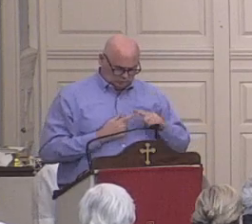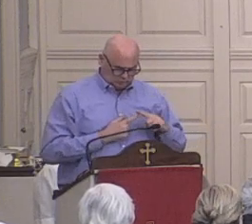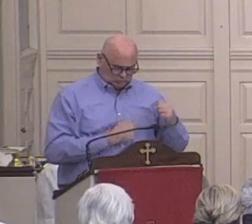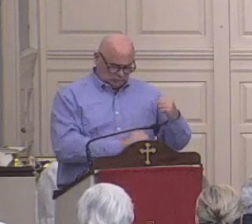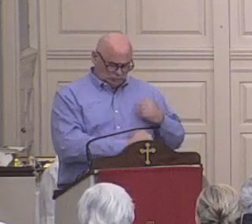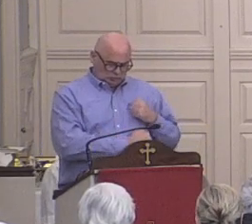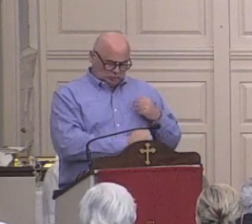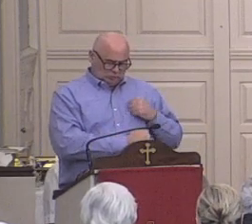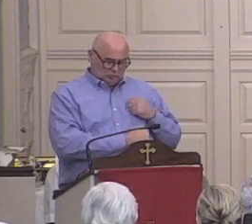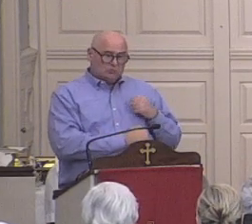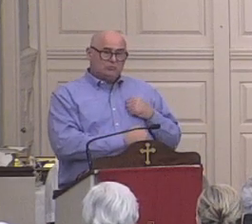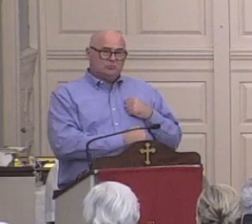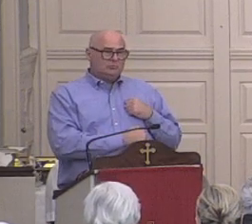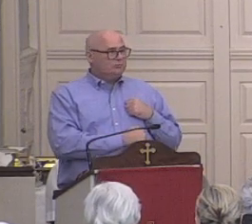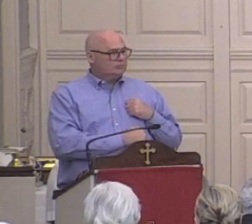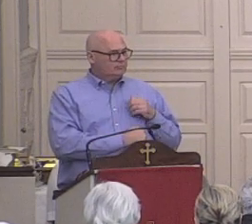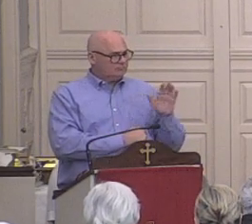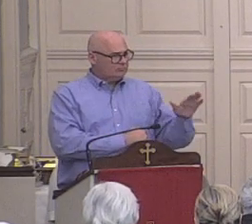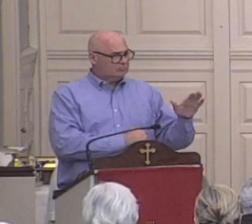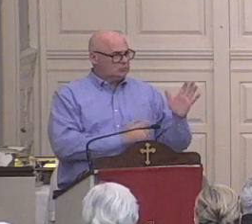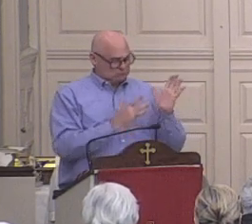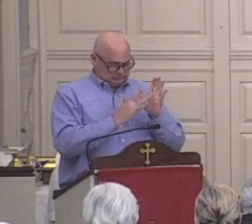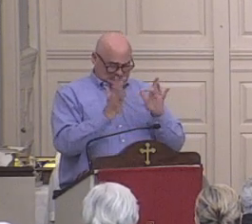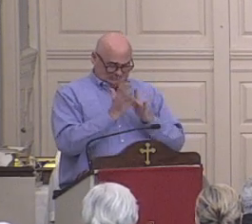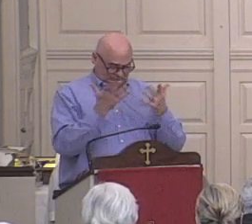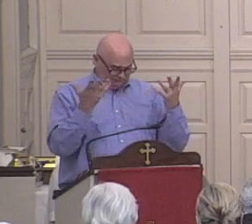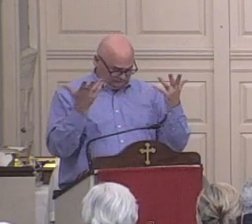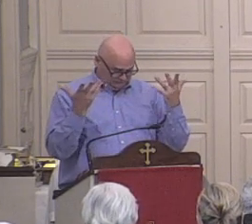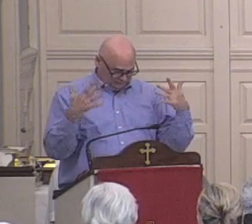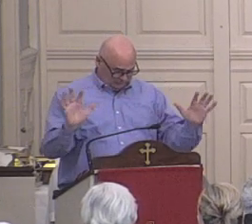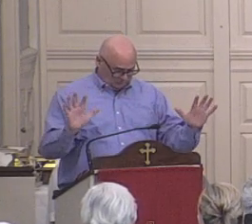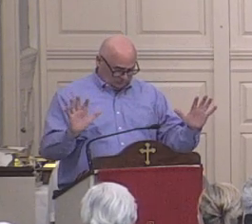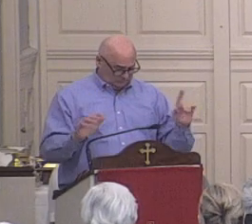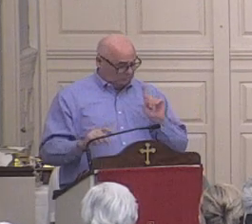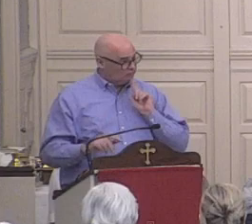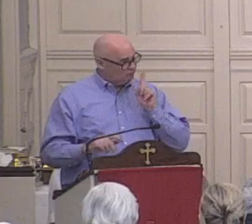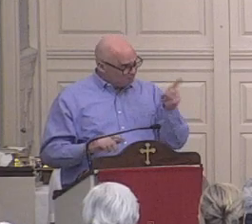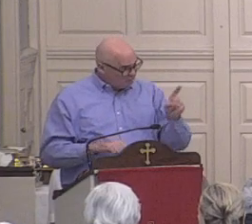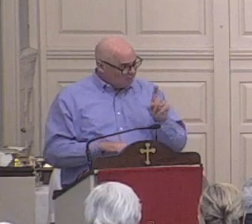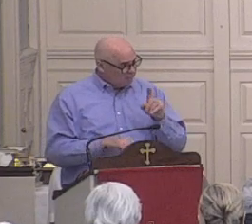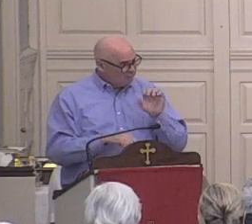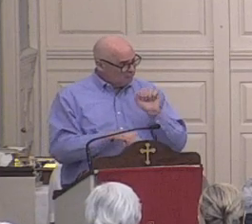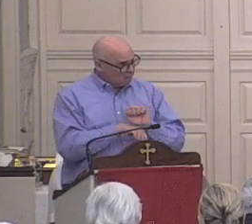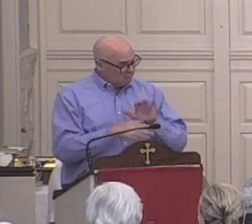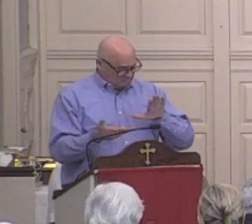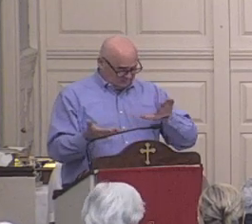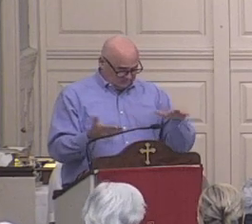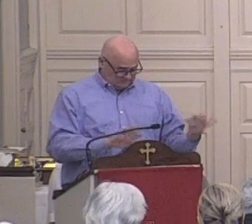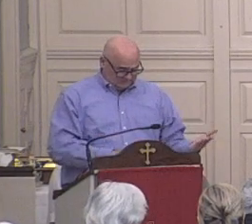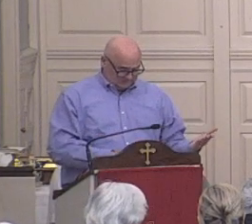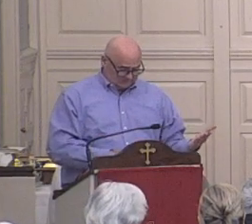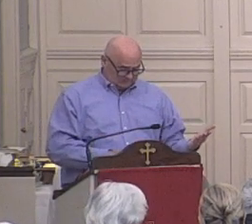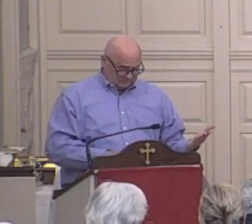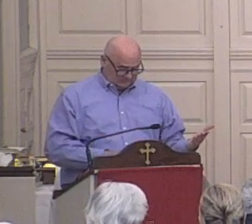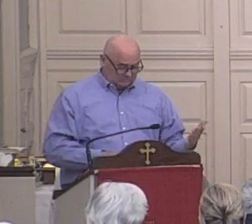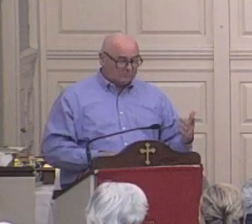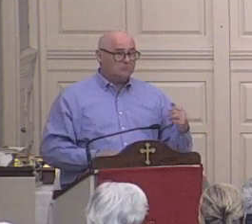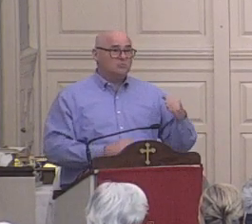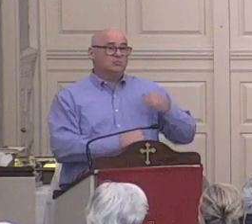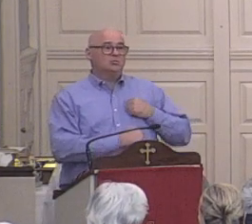He summoned the centurion and asked him if Jesus had already died.